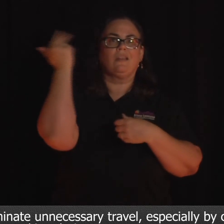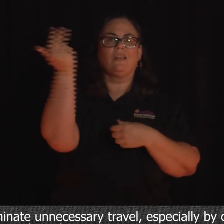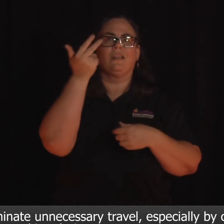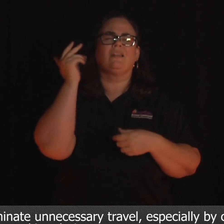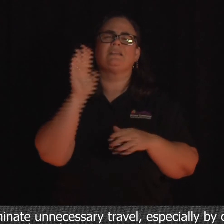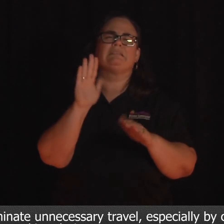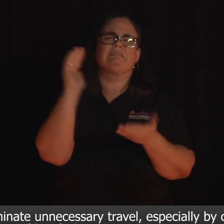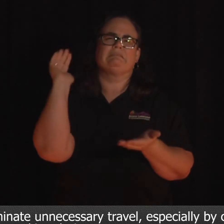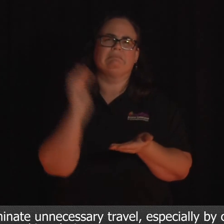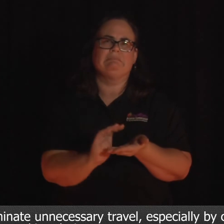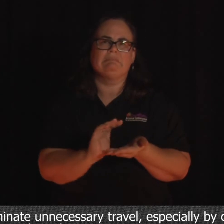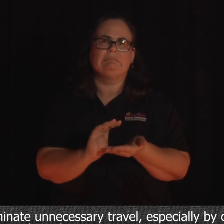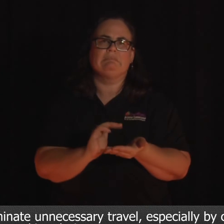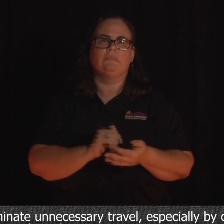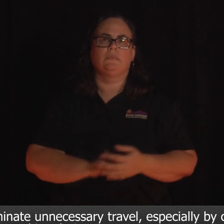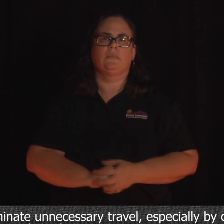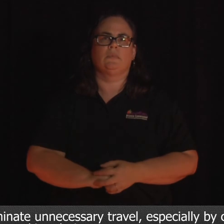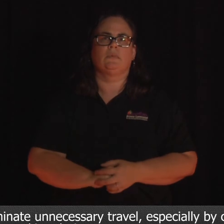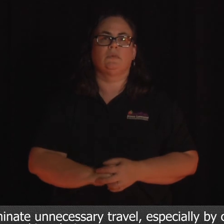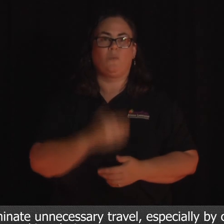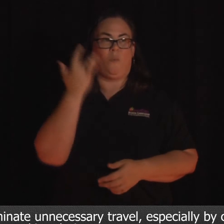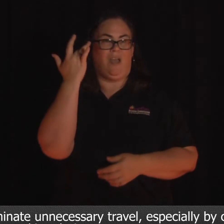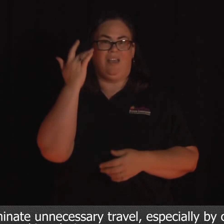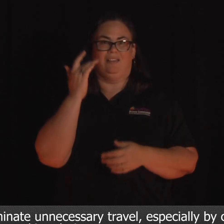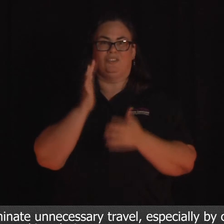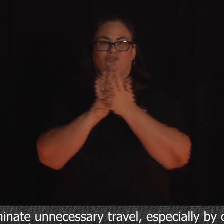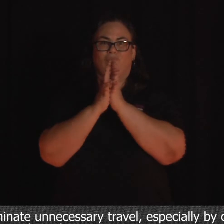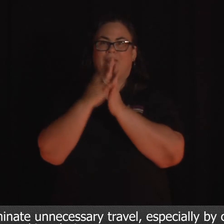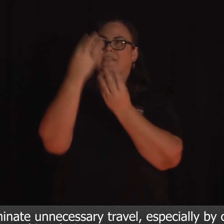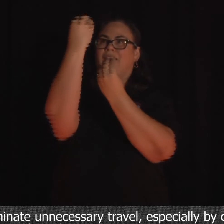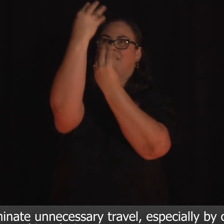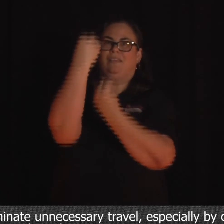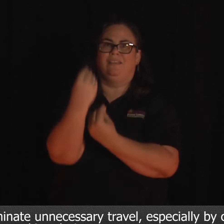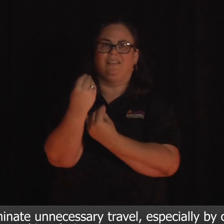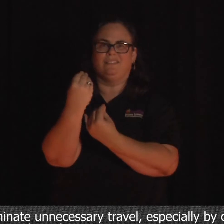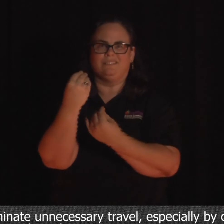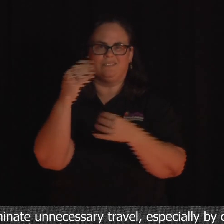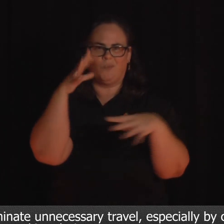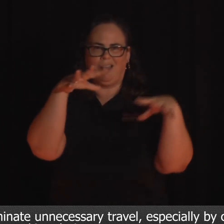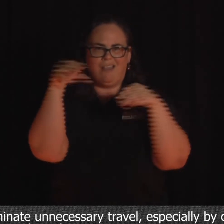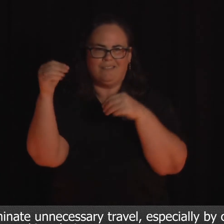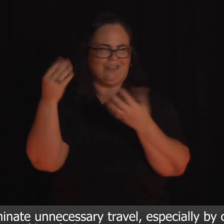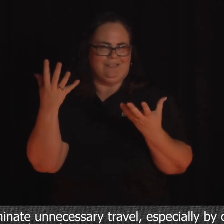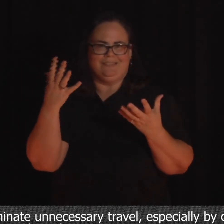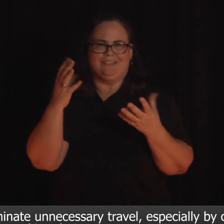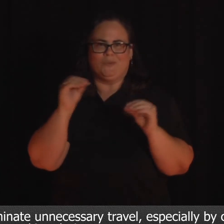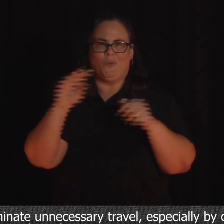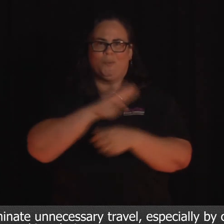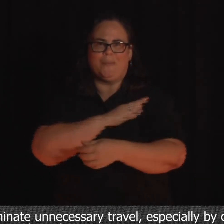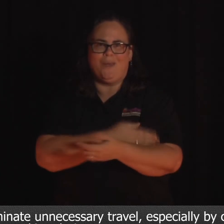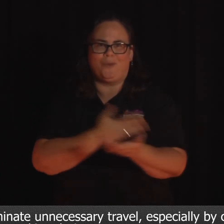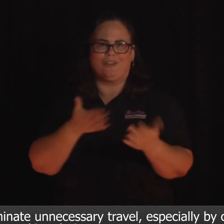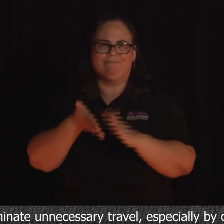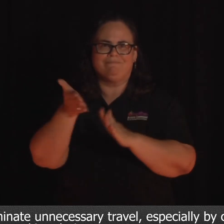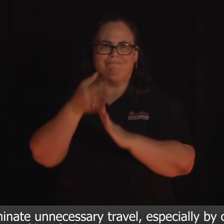Eliminate unnecessary travel, especially by car. Traffic signals will stop working during an